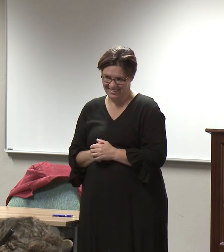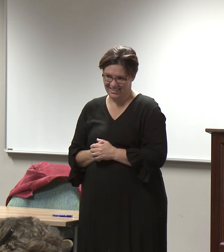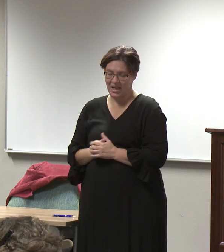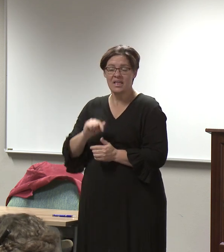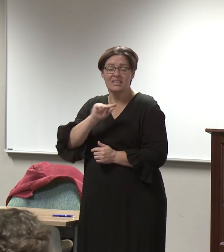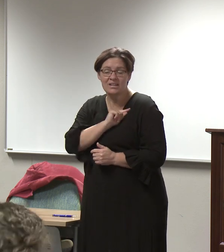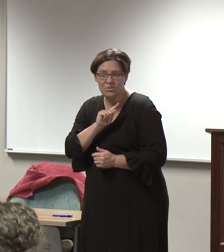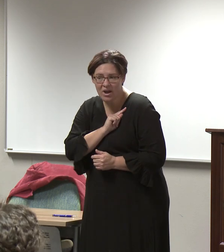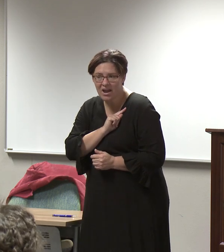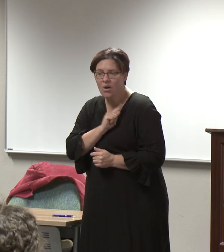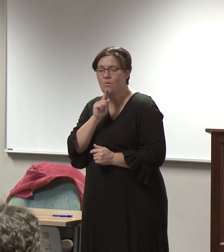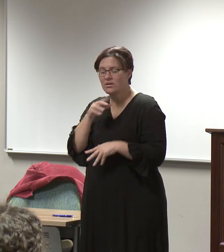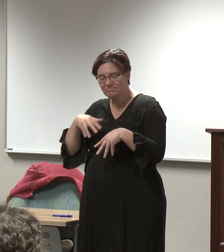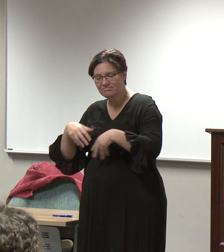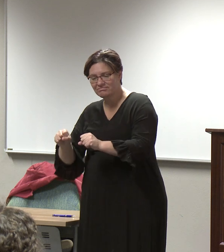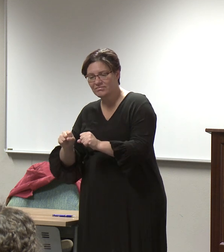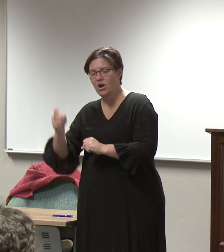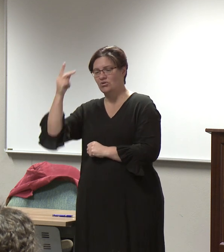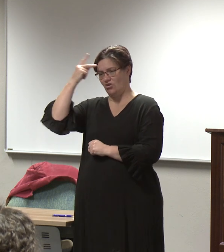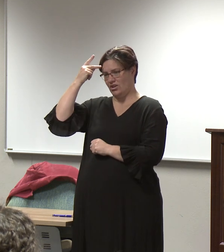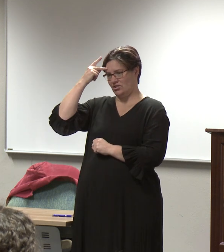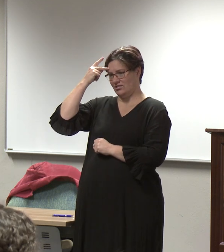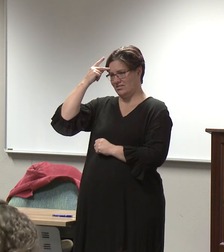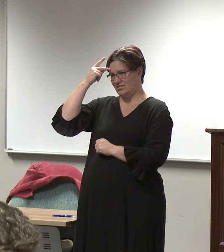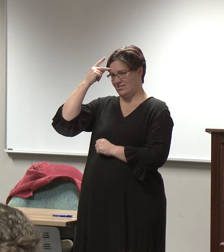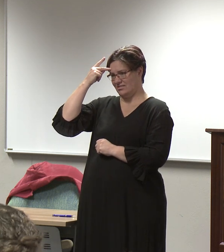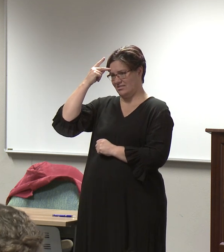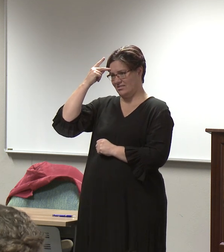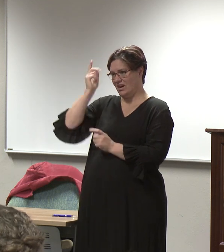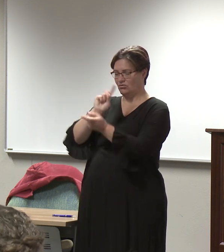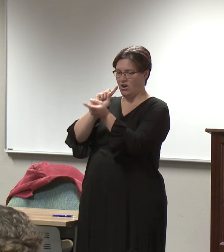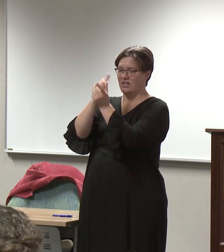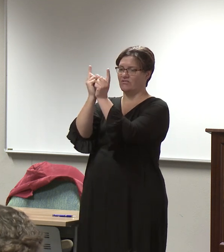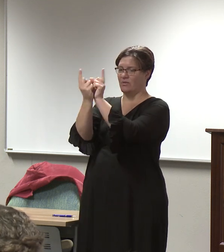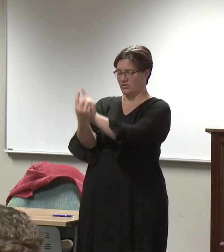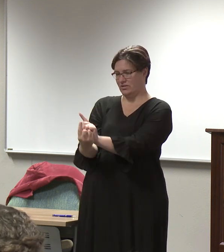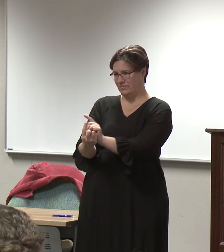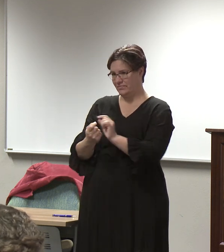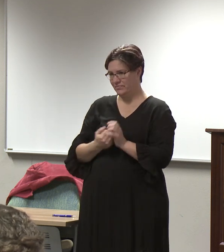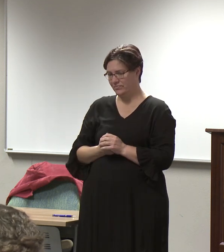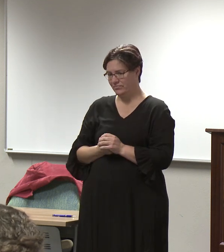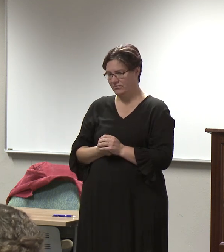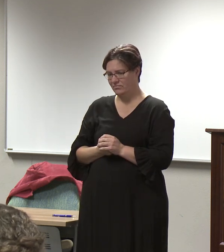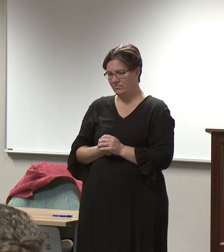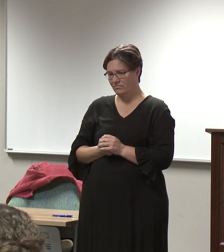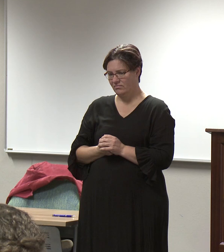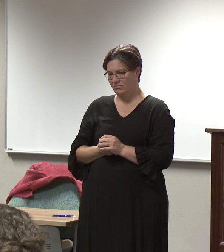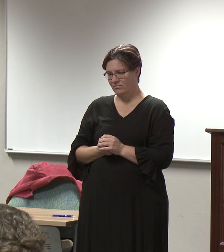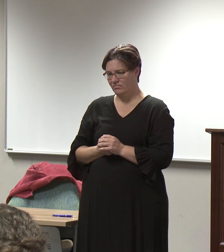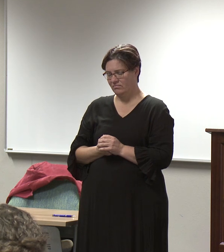have to undertake an epistemological transformation. So I think